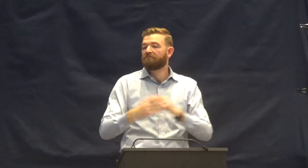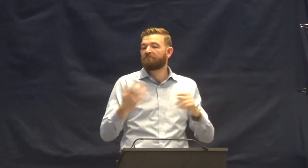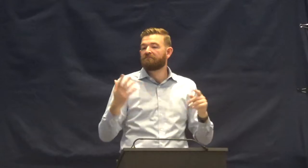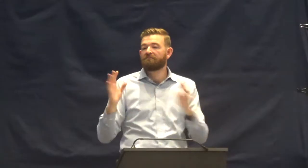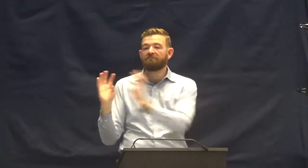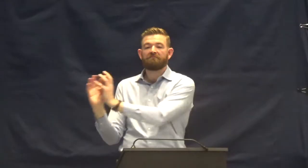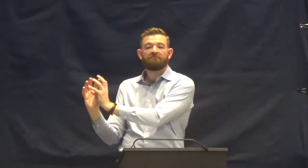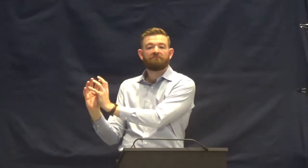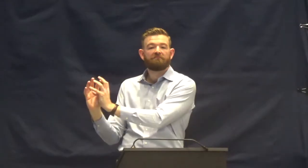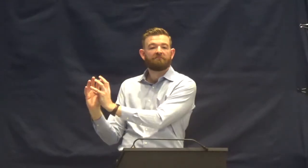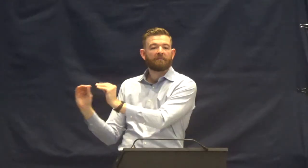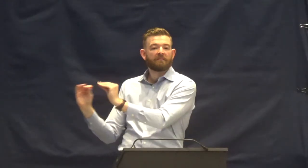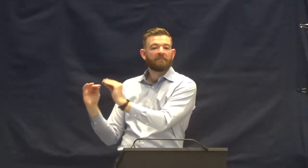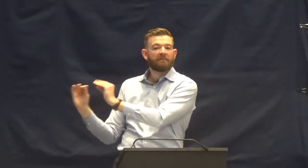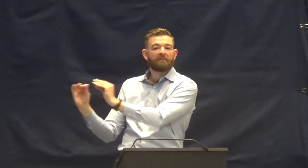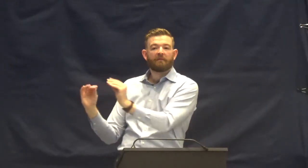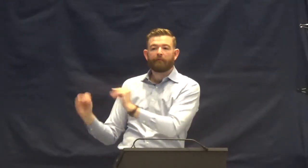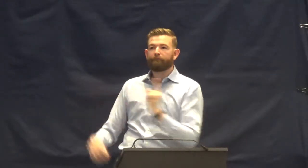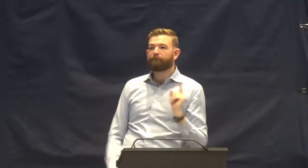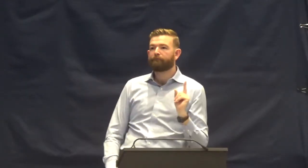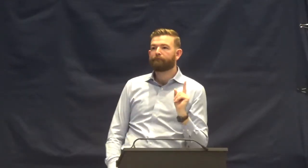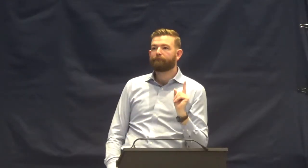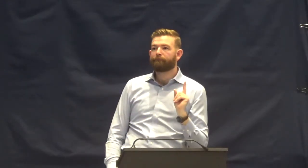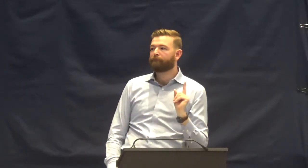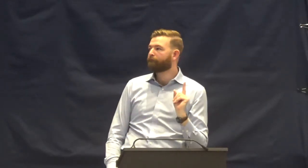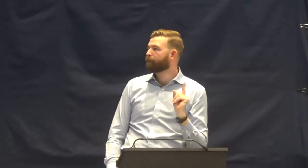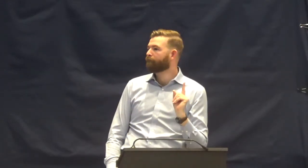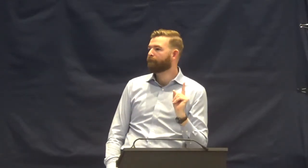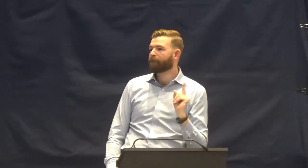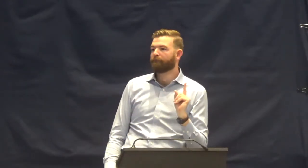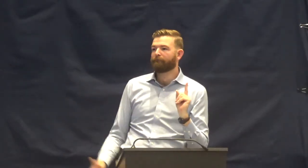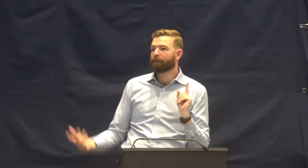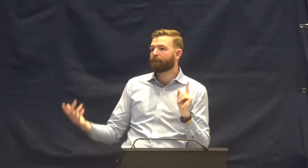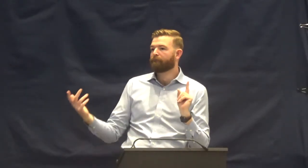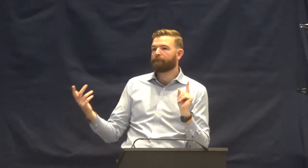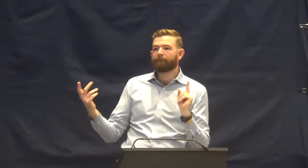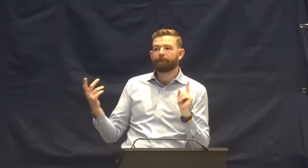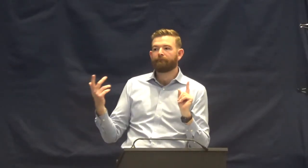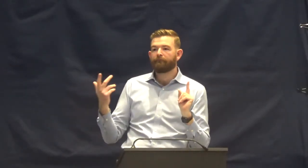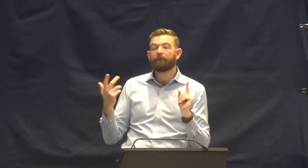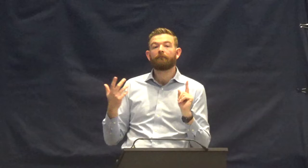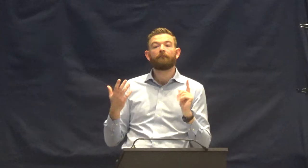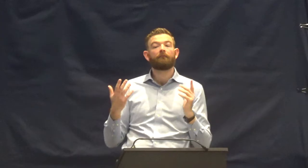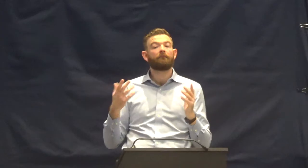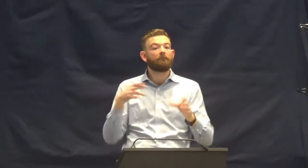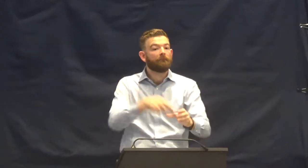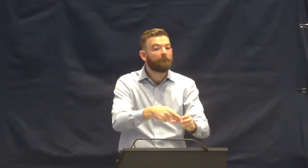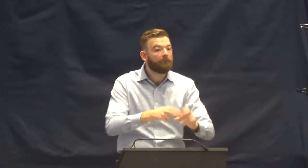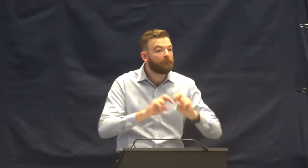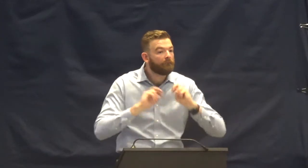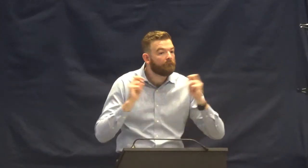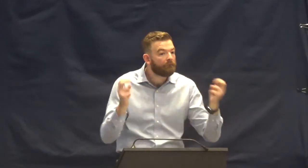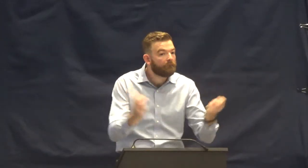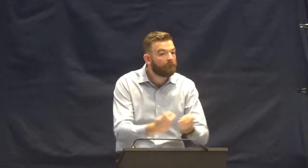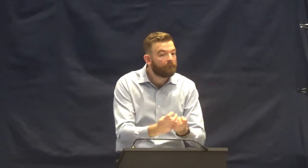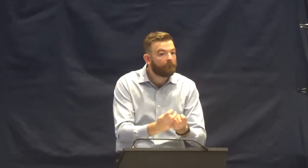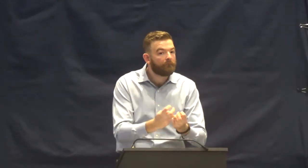minutes, the rest of the day, the deaf people gather, or the hearing people gather and talk, and the deaf people are left